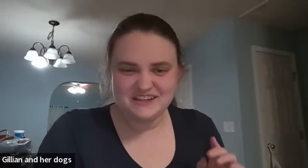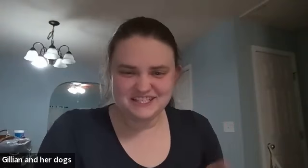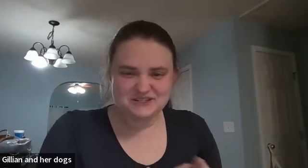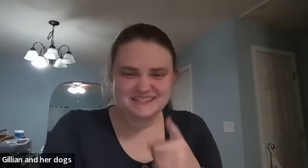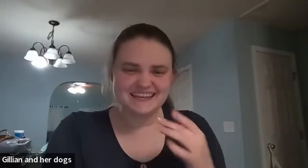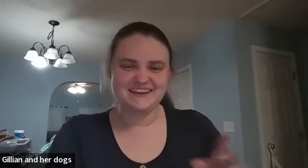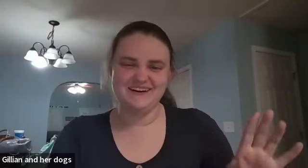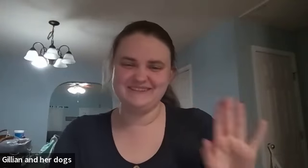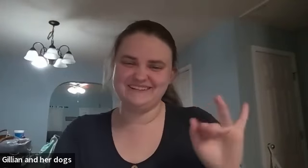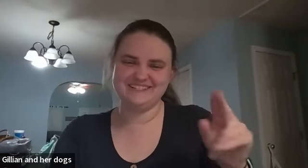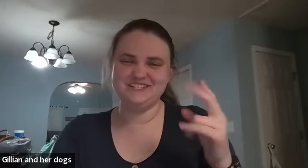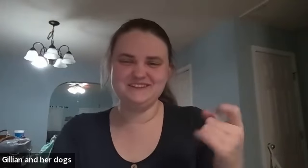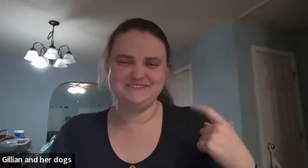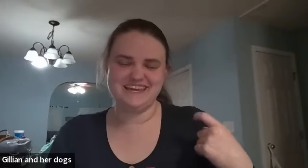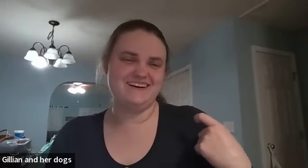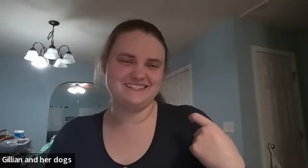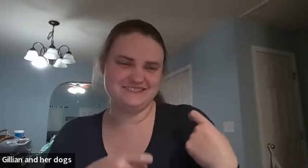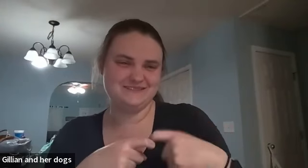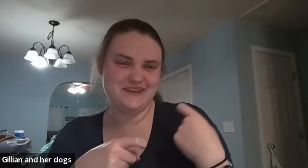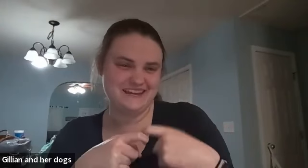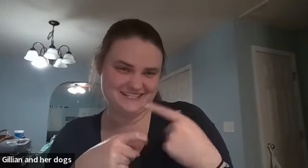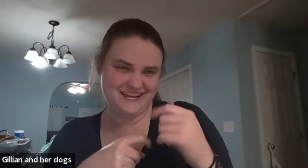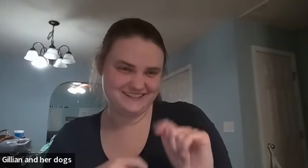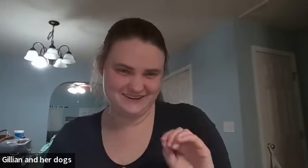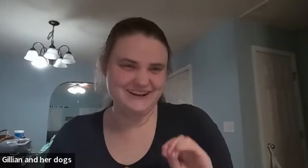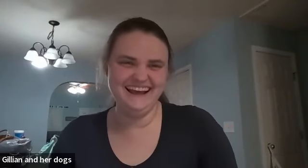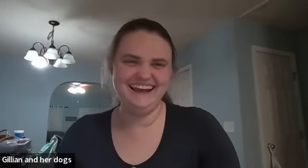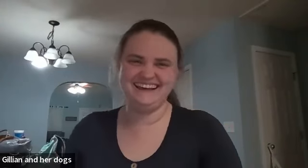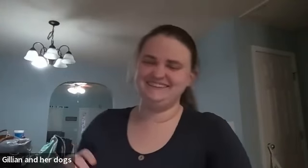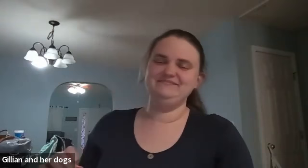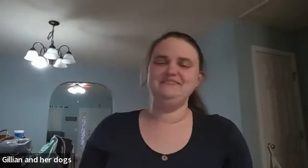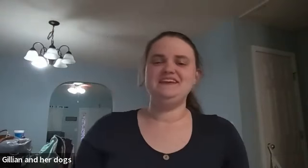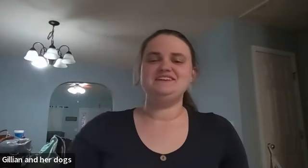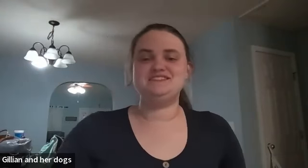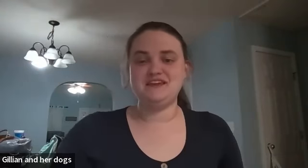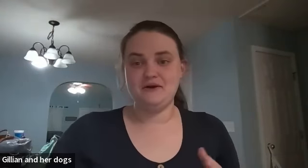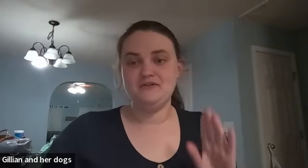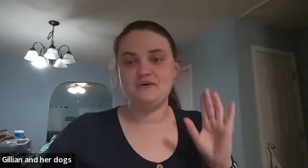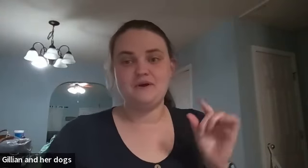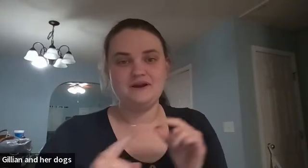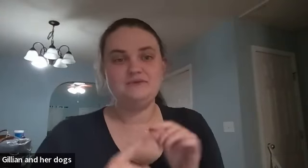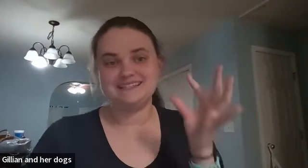did you say, oh my goodness, Joseph said it also in Spanish, gato. So the word was